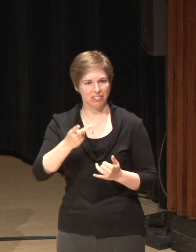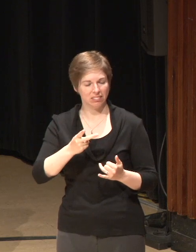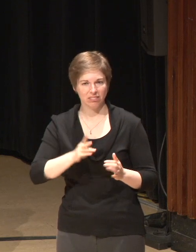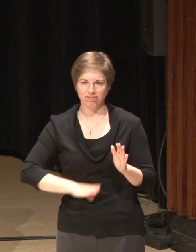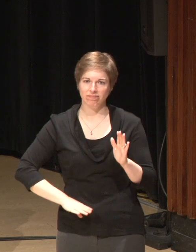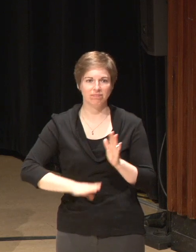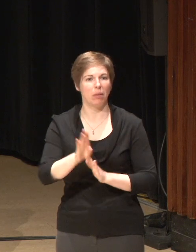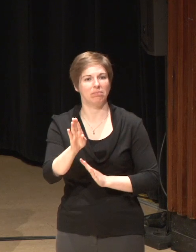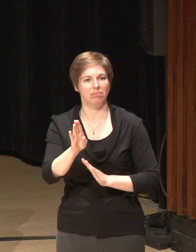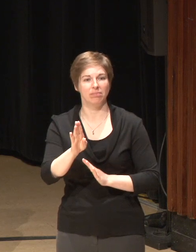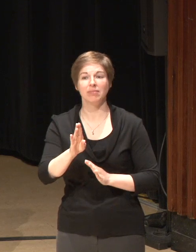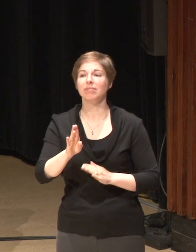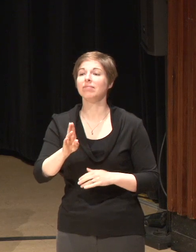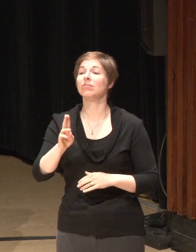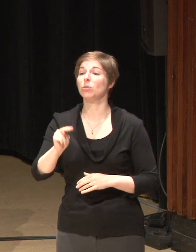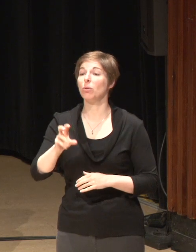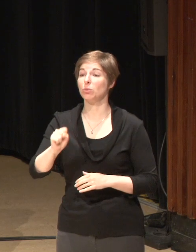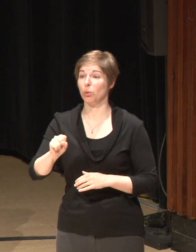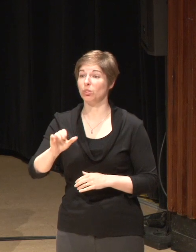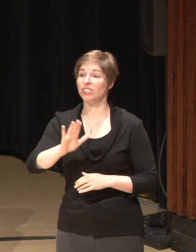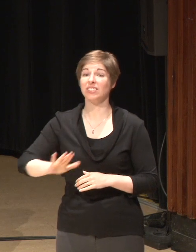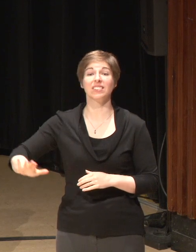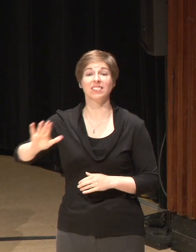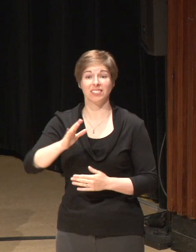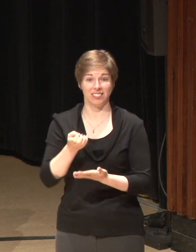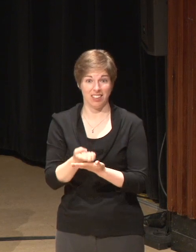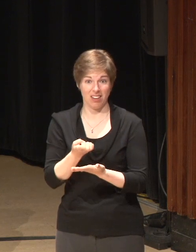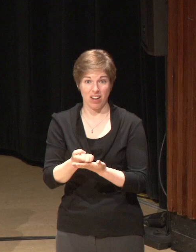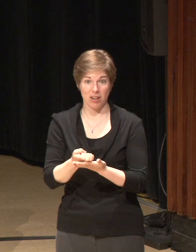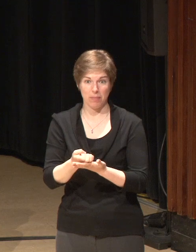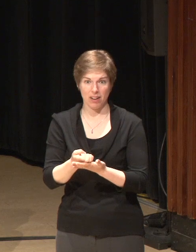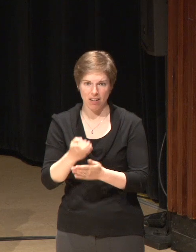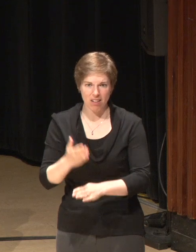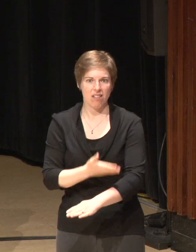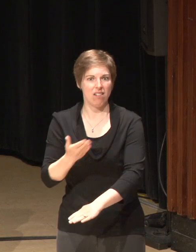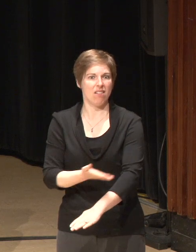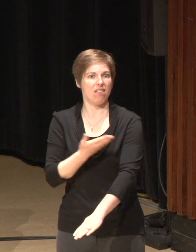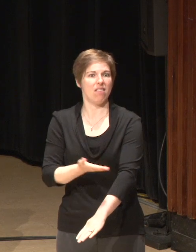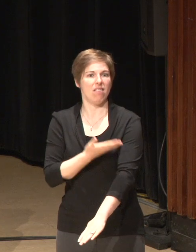and therefore all Nova Scotians.